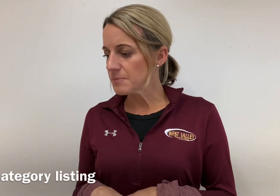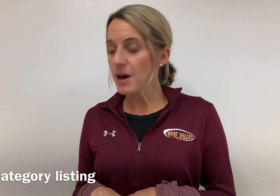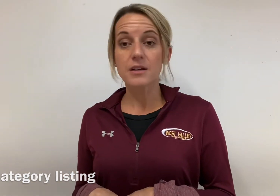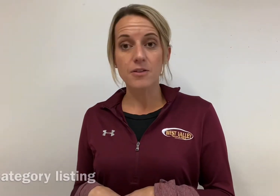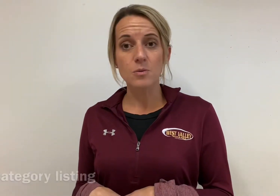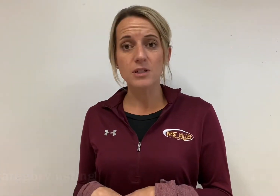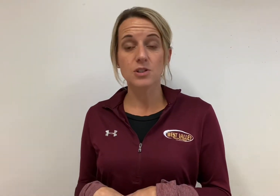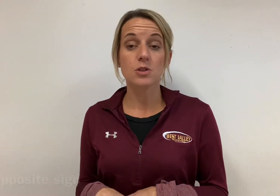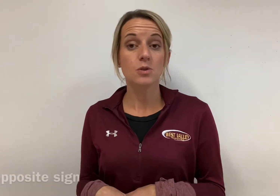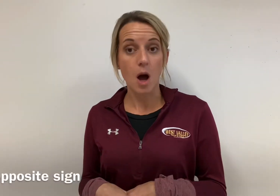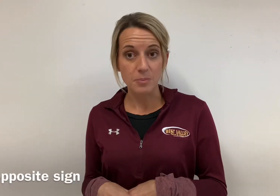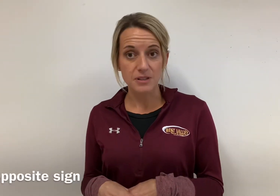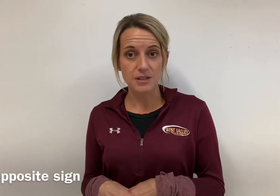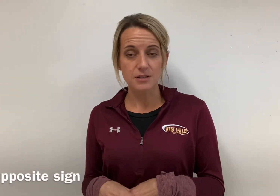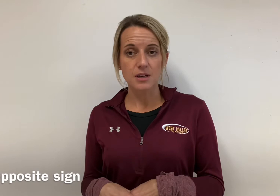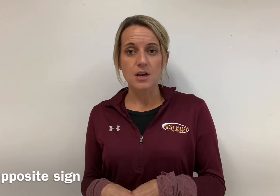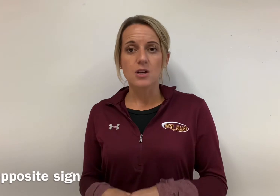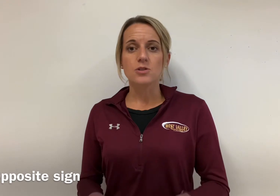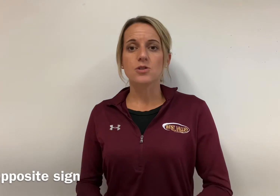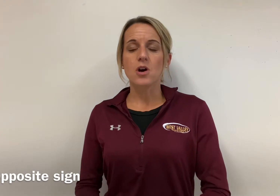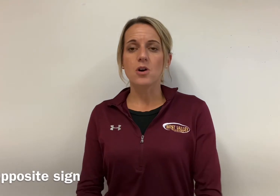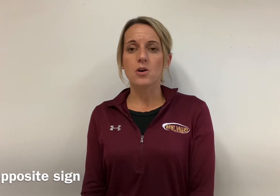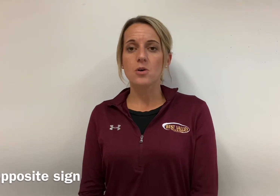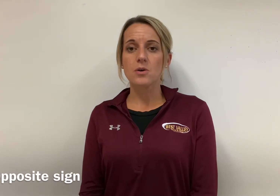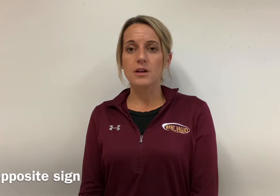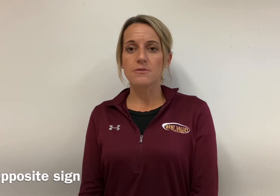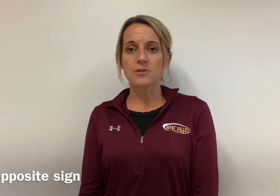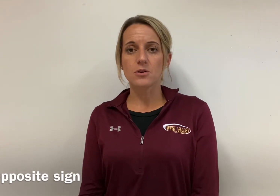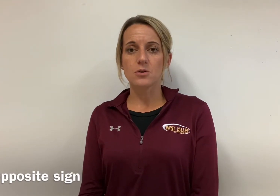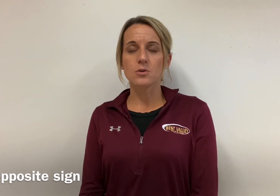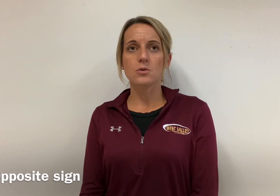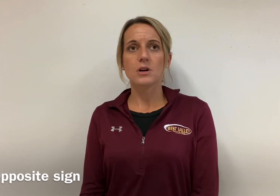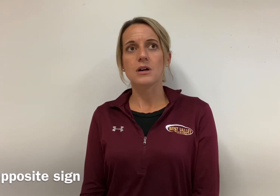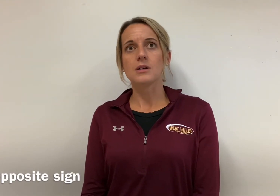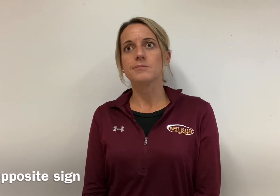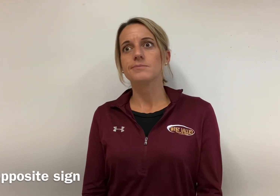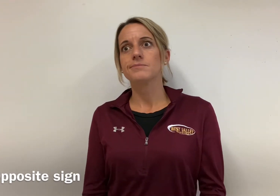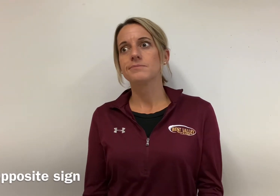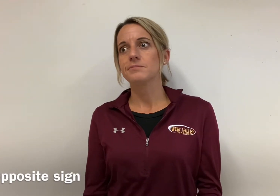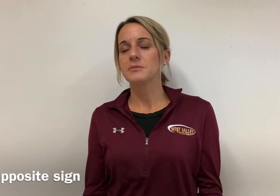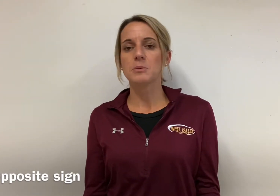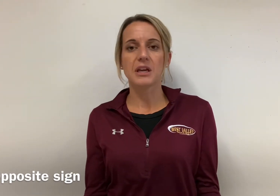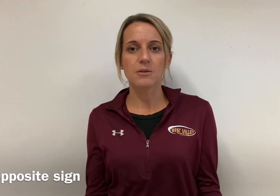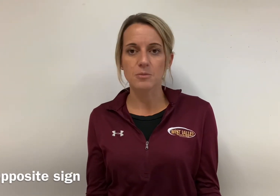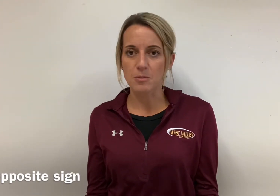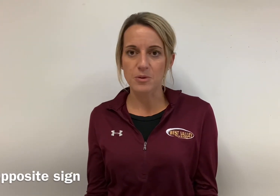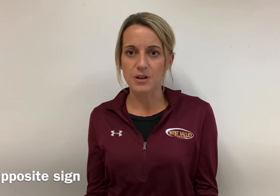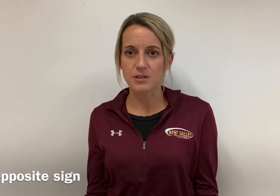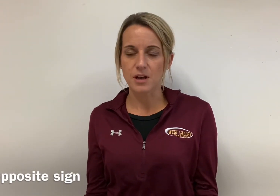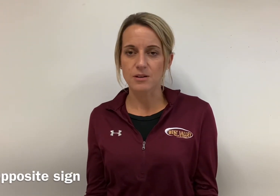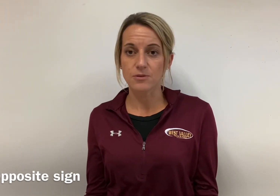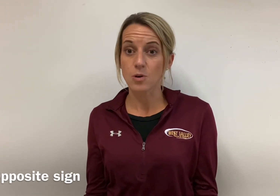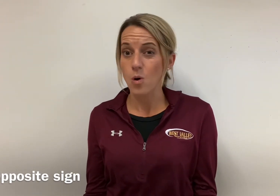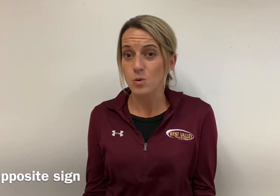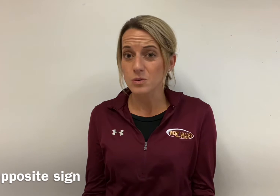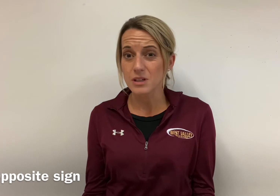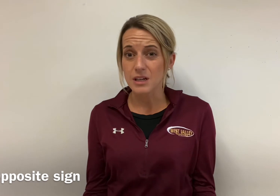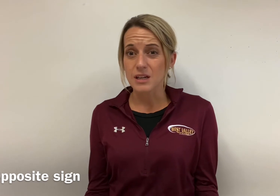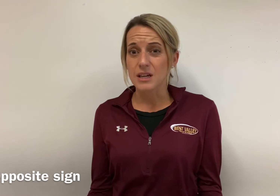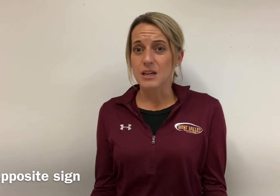Another one is to use opposite. So if you maybe can't remember the sign for cold, but you can